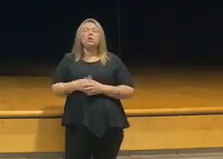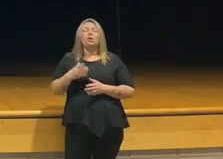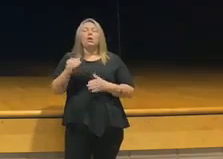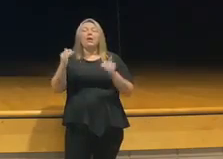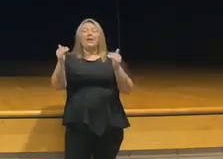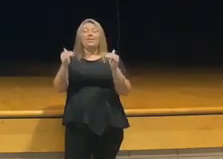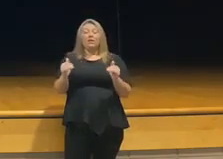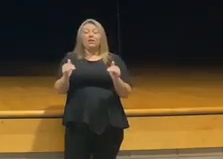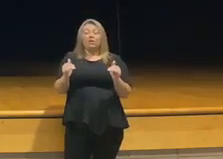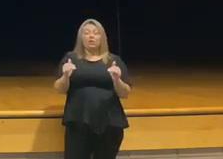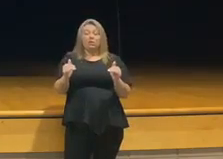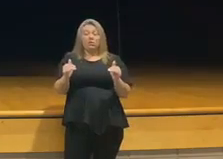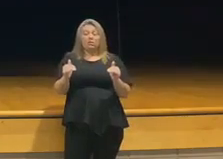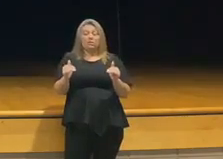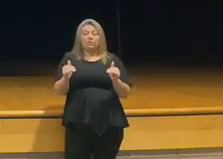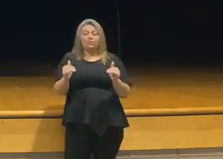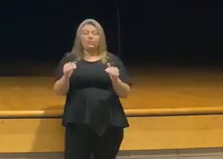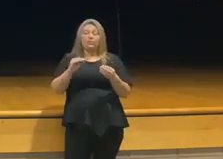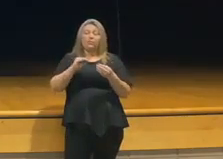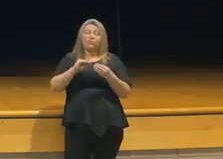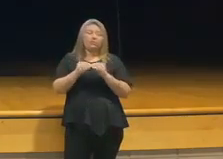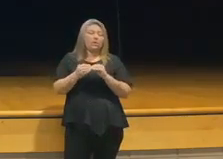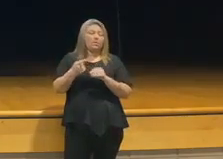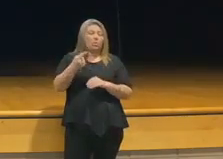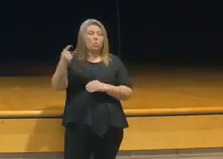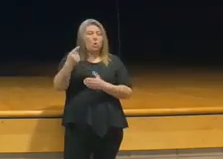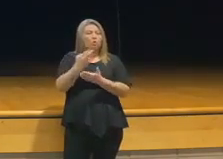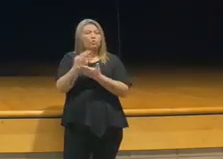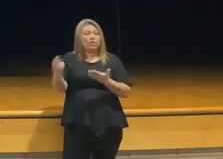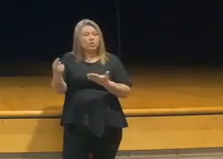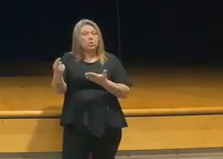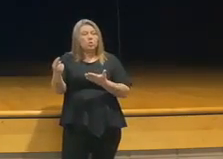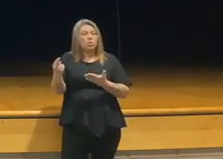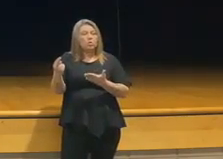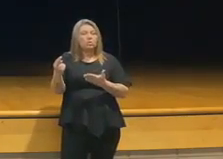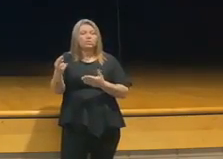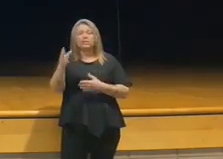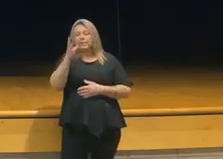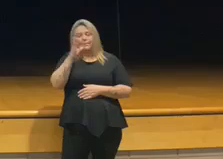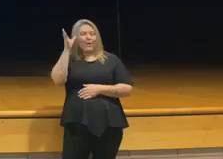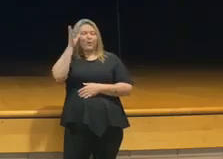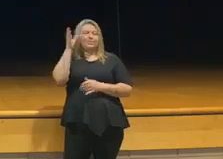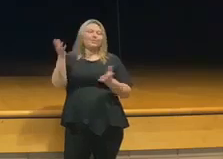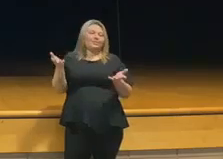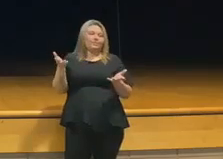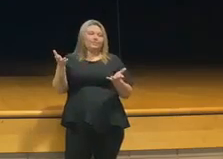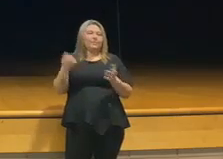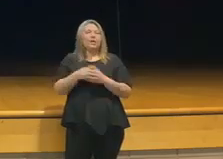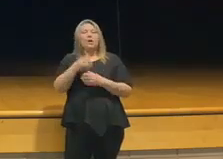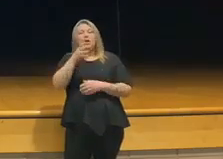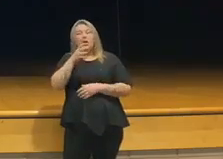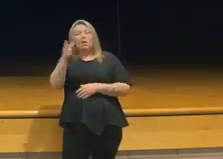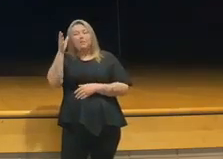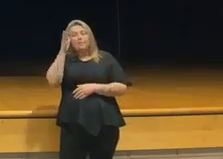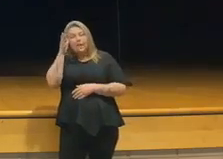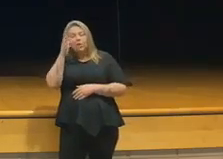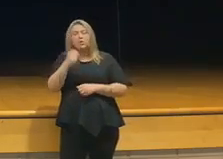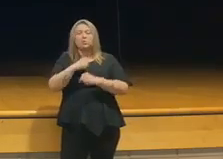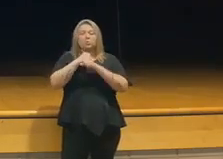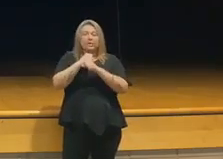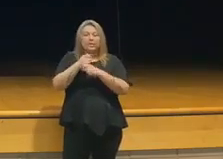course, the number one resource for protection is just parents protecting bedtime,